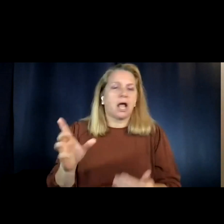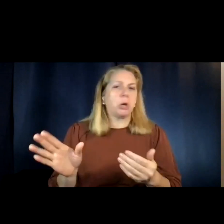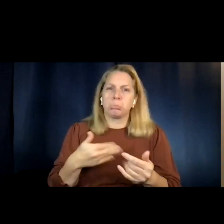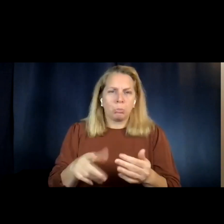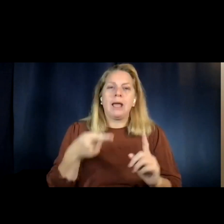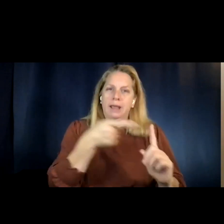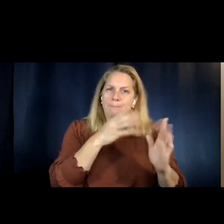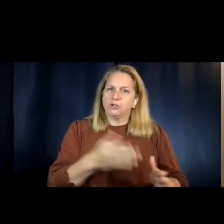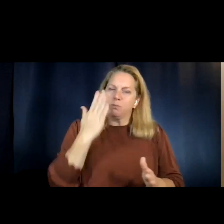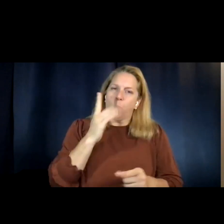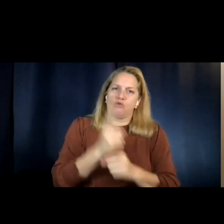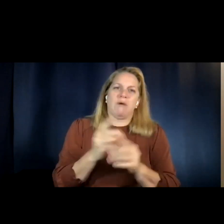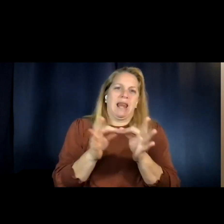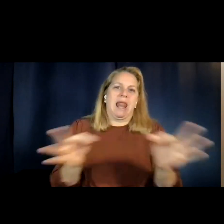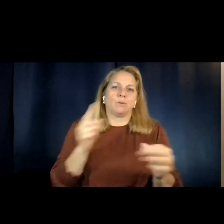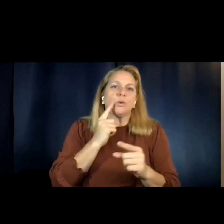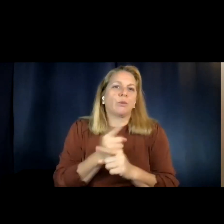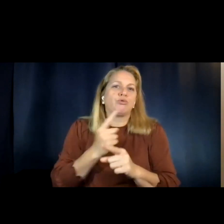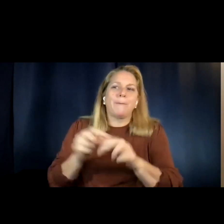proper assessment for the IFSP and IEP.